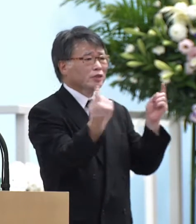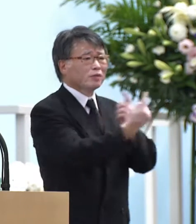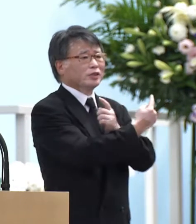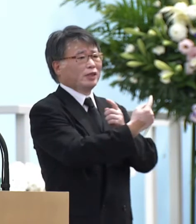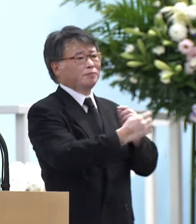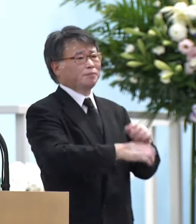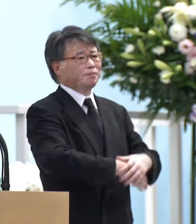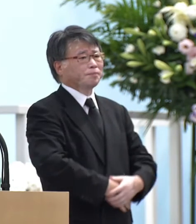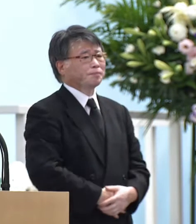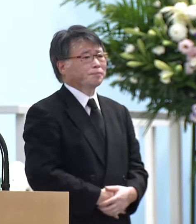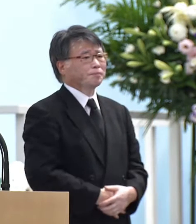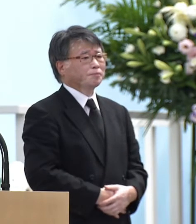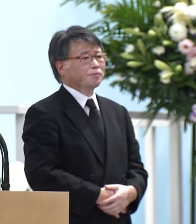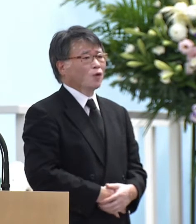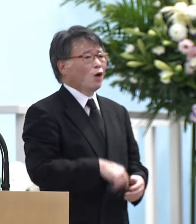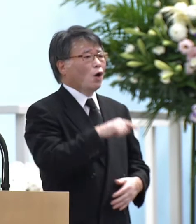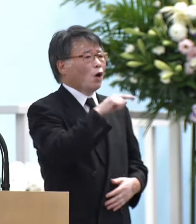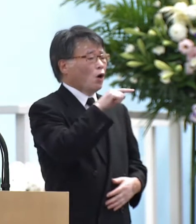greenery.